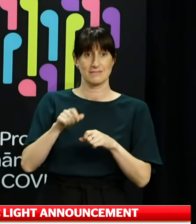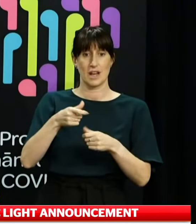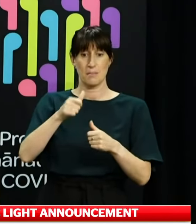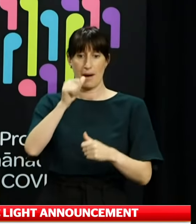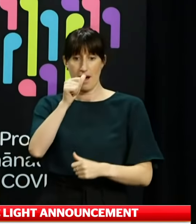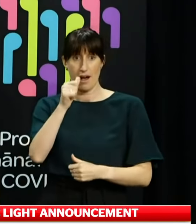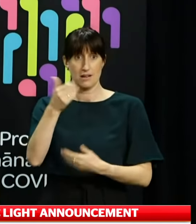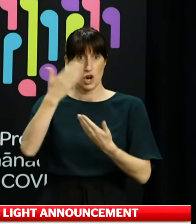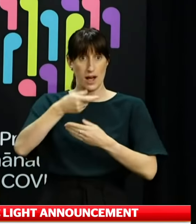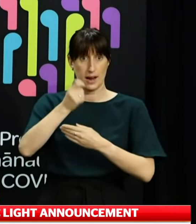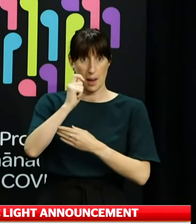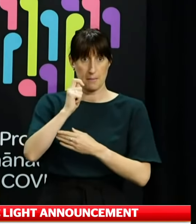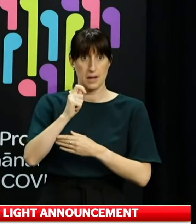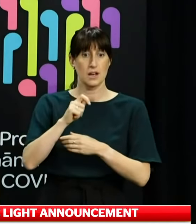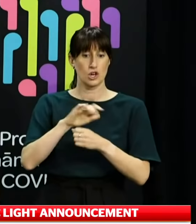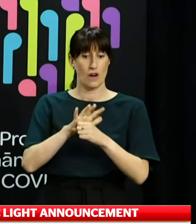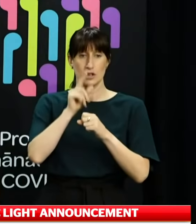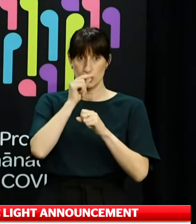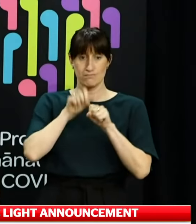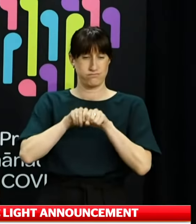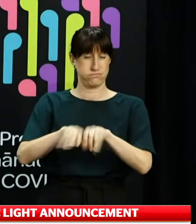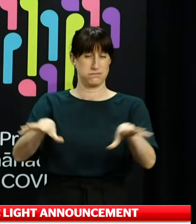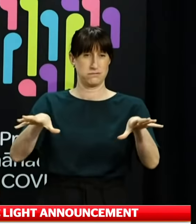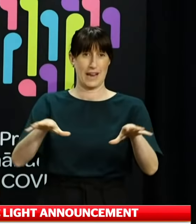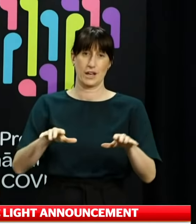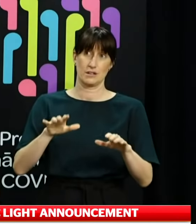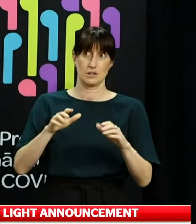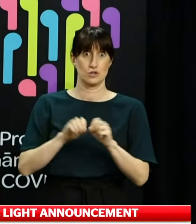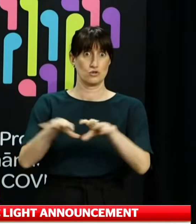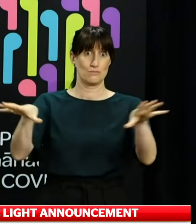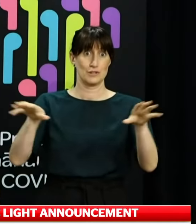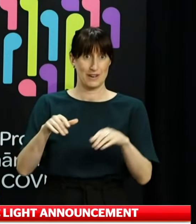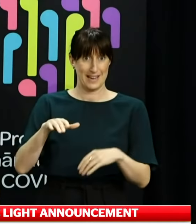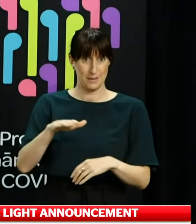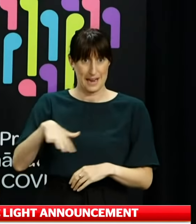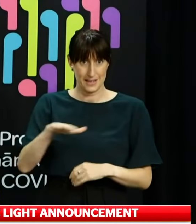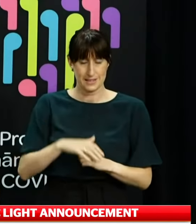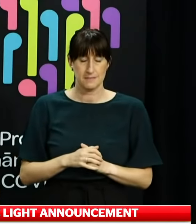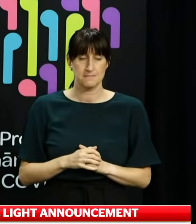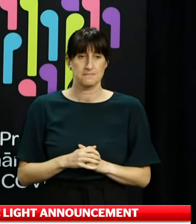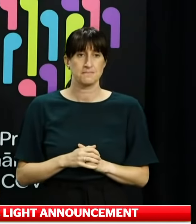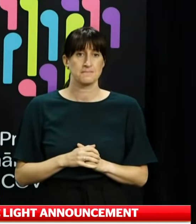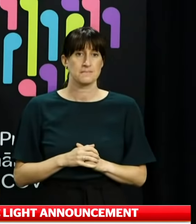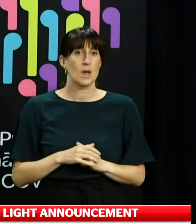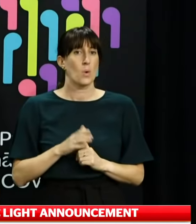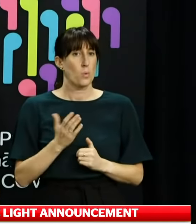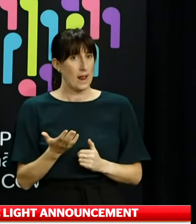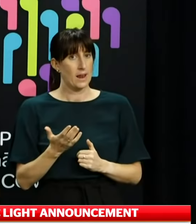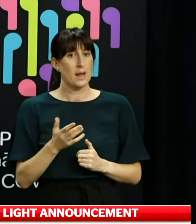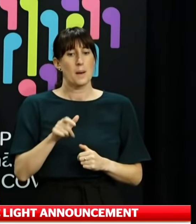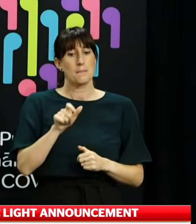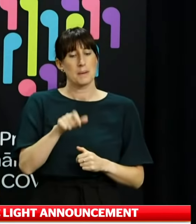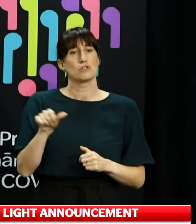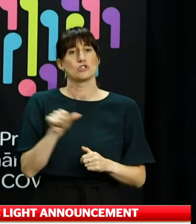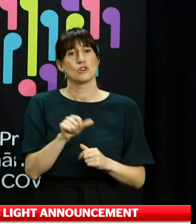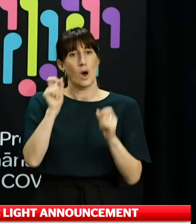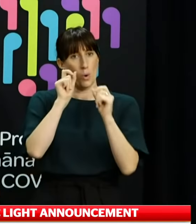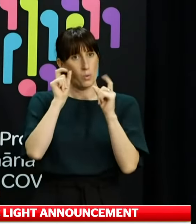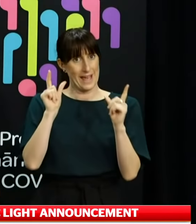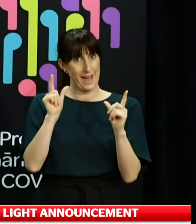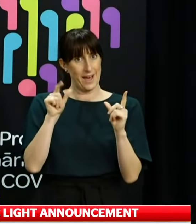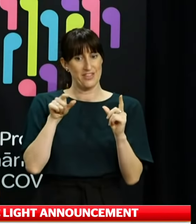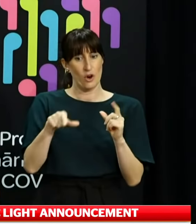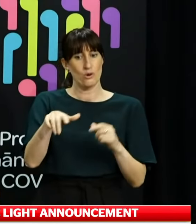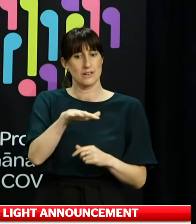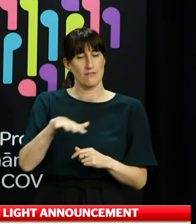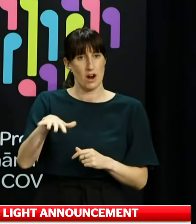to be aware that there will be more risk in going into those types of environments than there is if they're going to the supermarket. And I think that